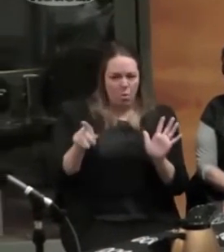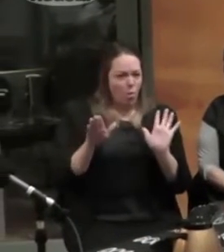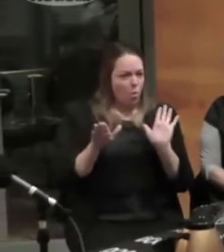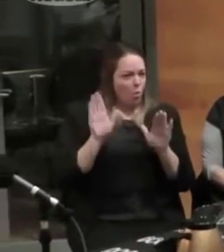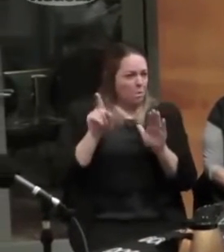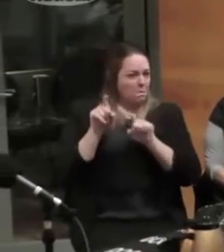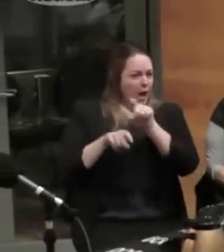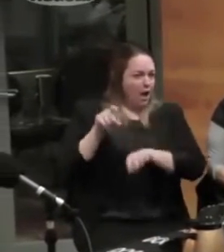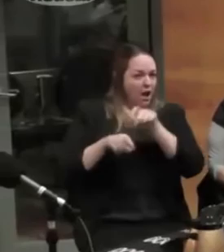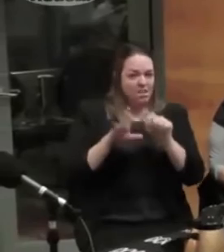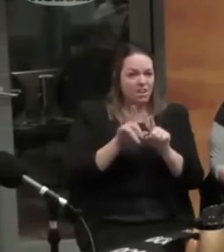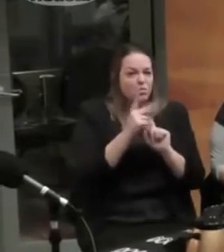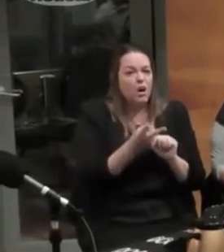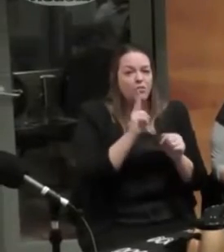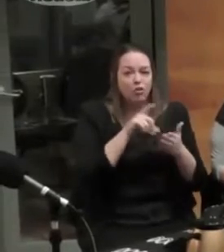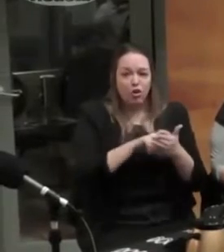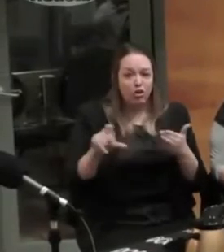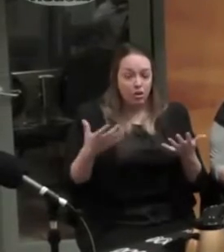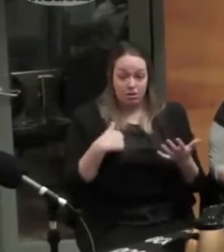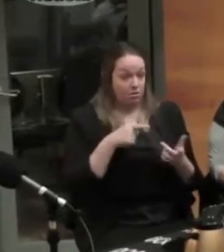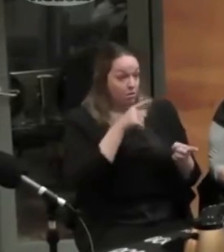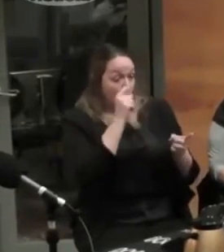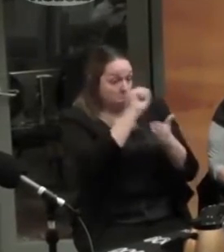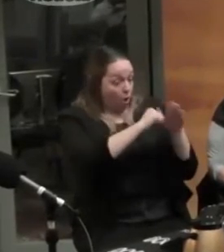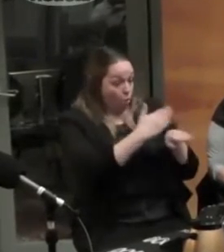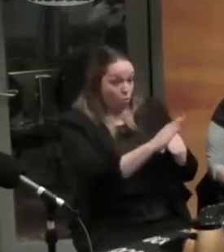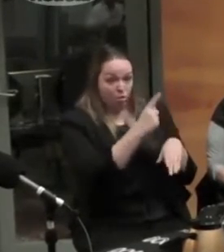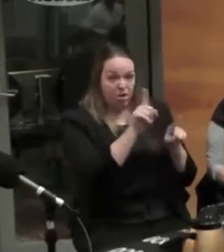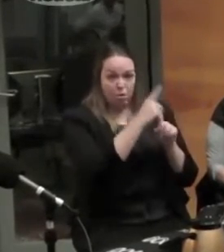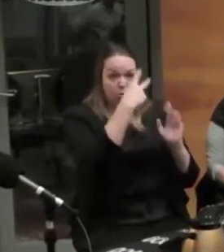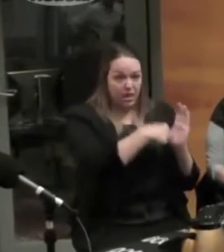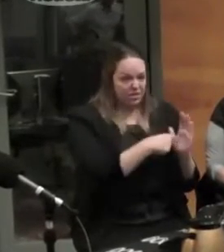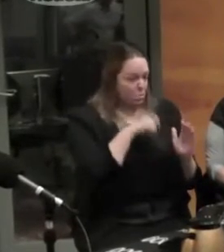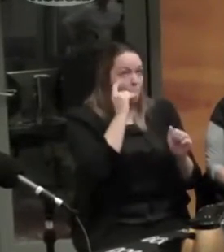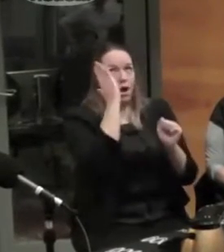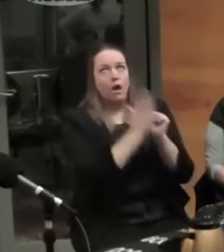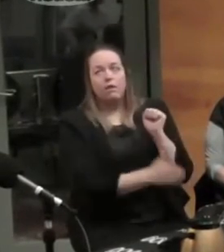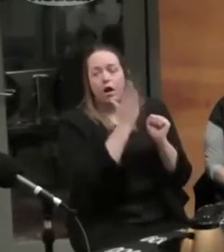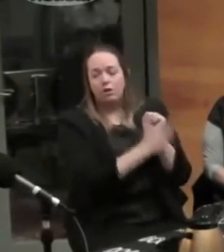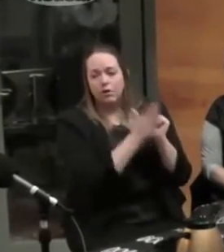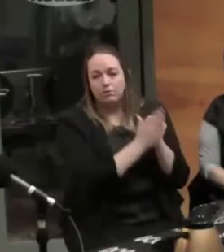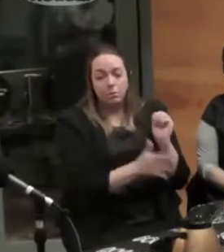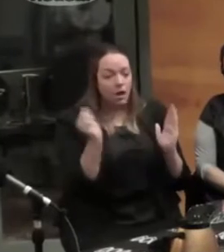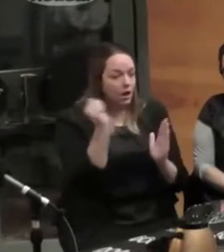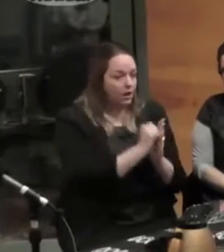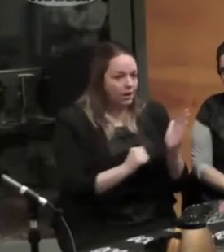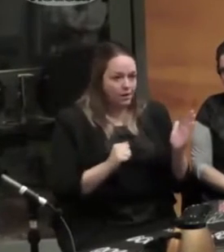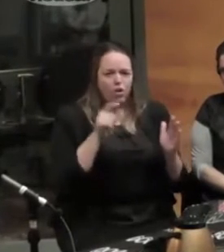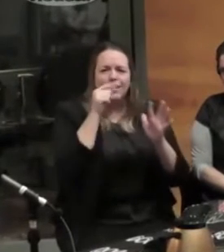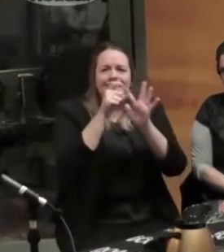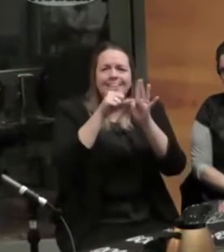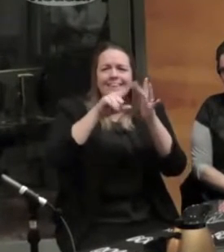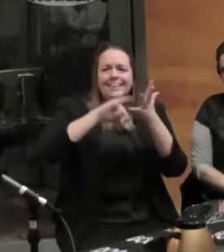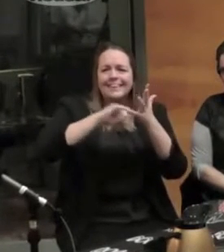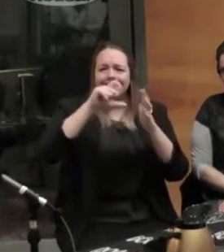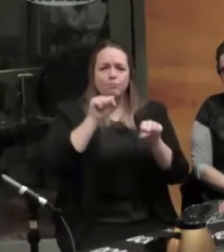was a couple of $100. It was like, I don't know, a couple of $1,000 worth of bike. Like I would never, ever buy. Disc brakes. You know, those fancy disc